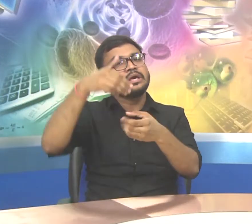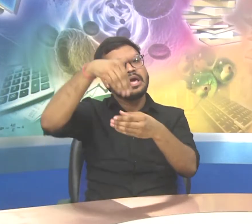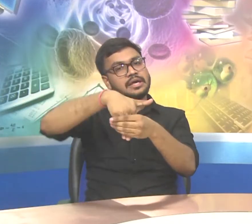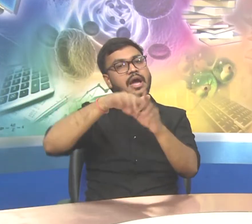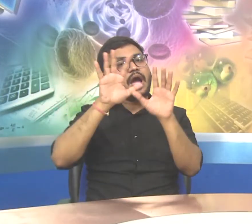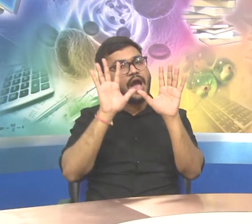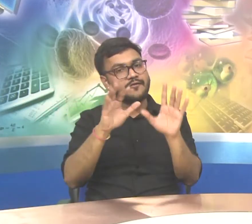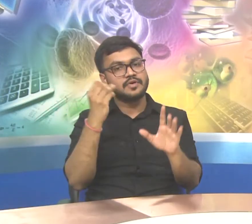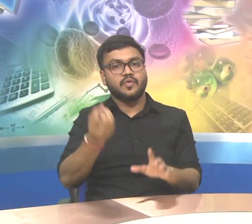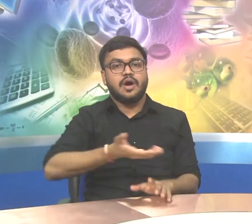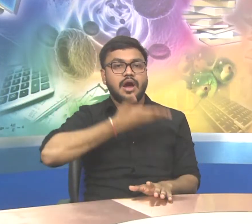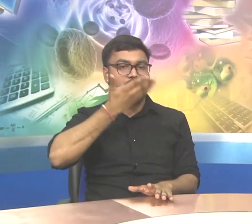began.